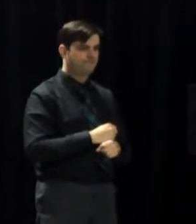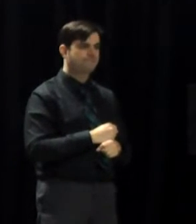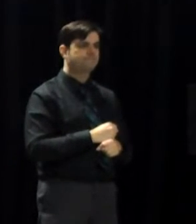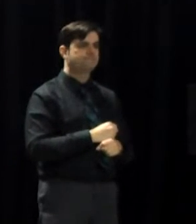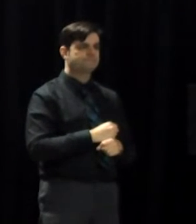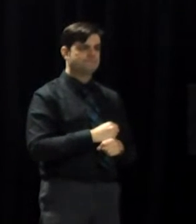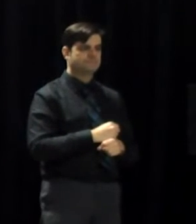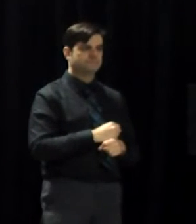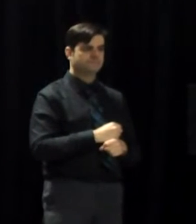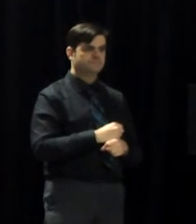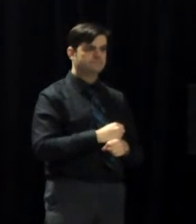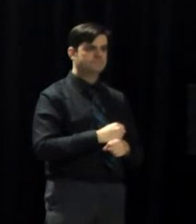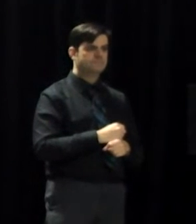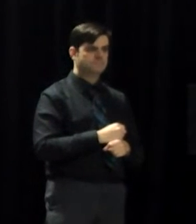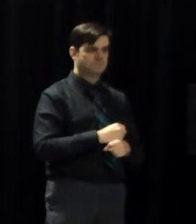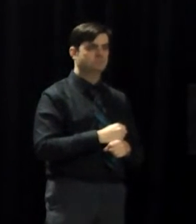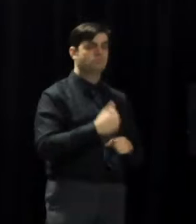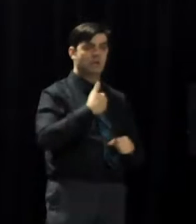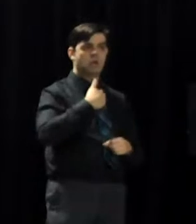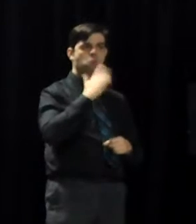that has worked so well in this pandemic.